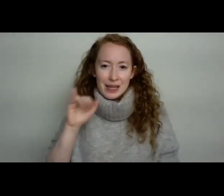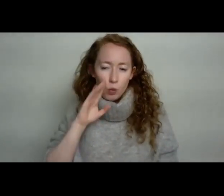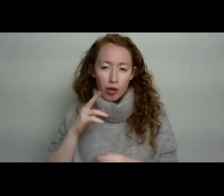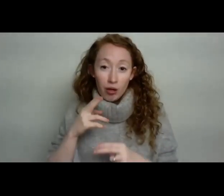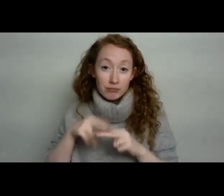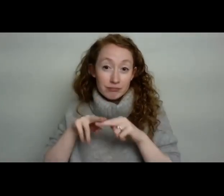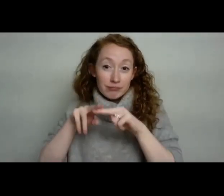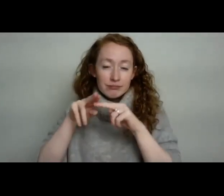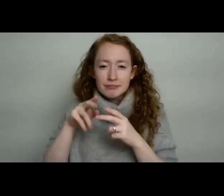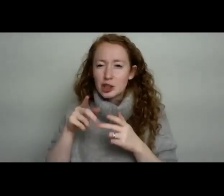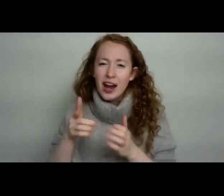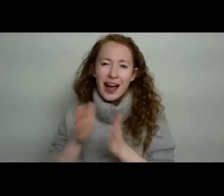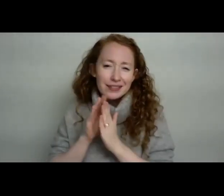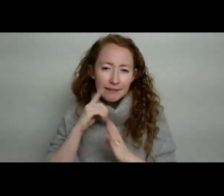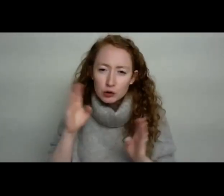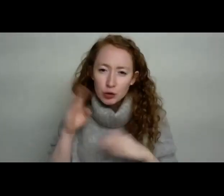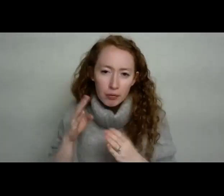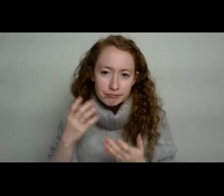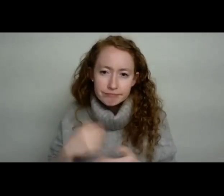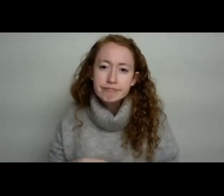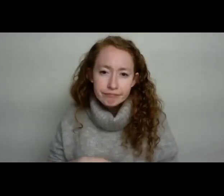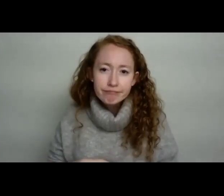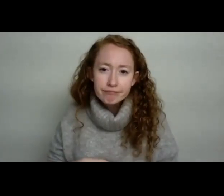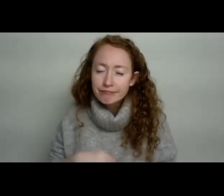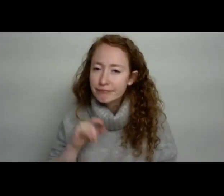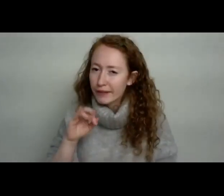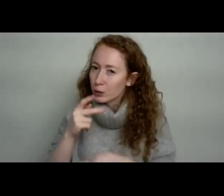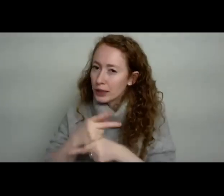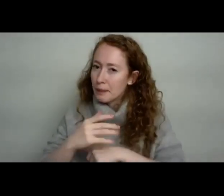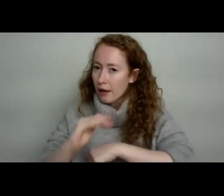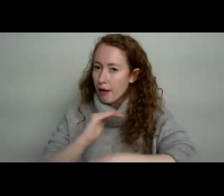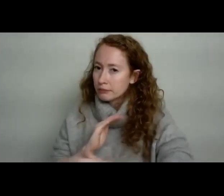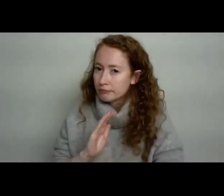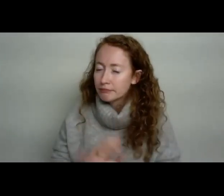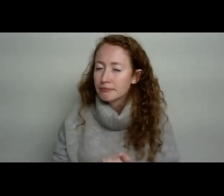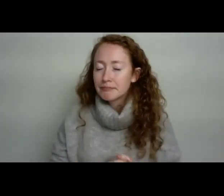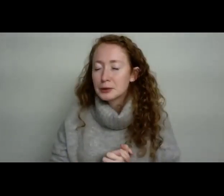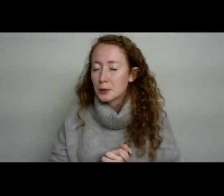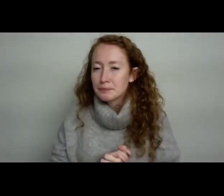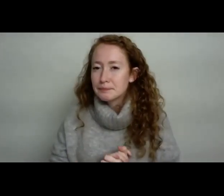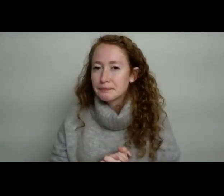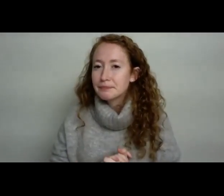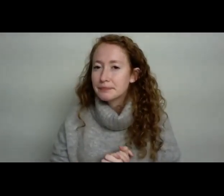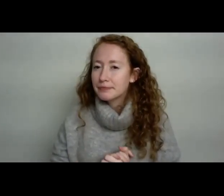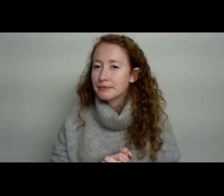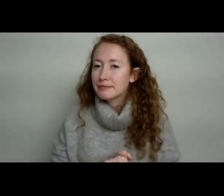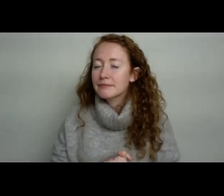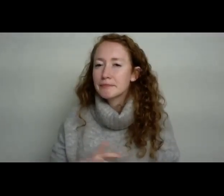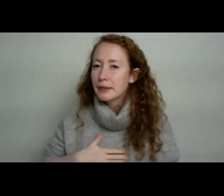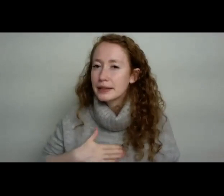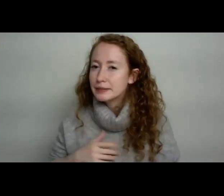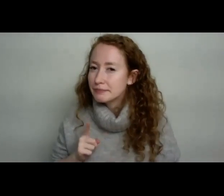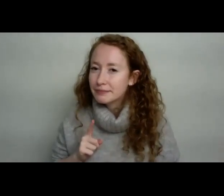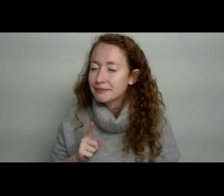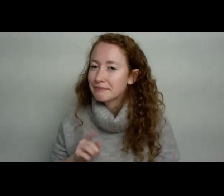So you're just asking for trouble with the humidity domes. So I digress. Wait, I don't digress. That's so on